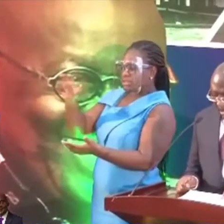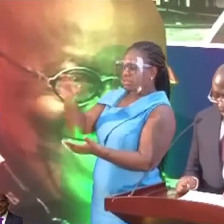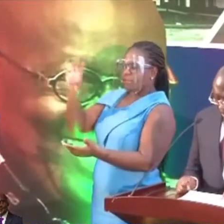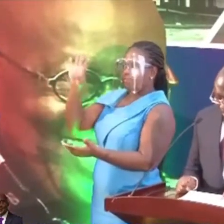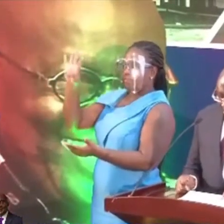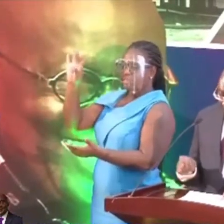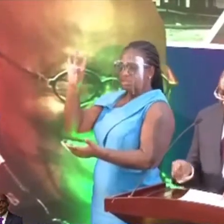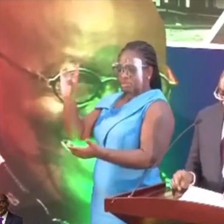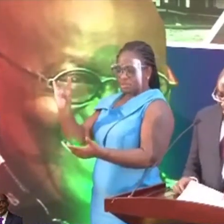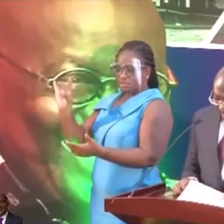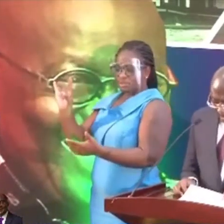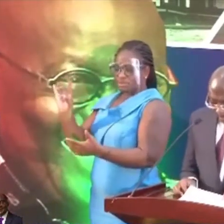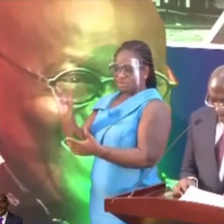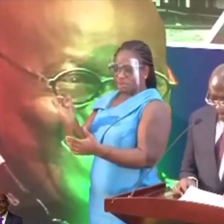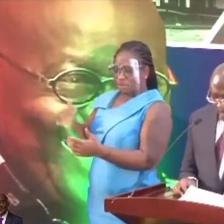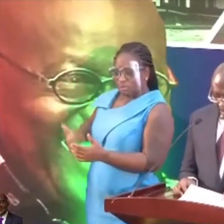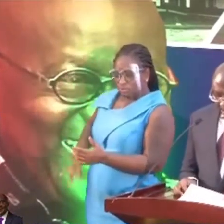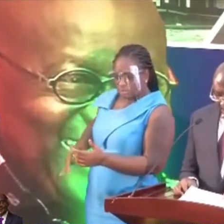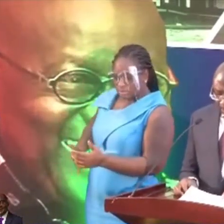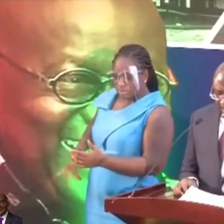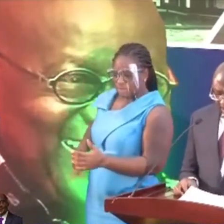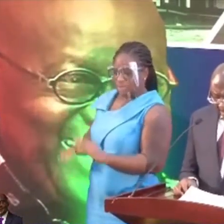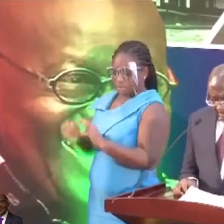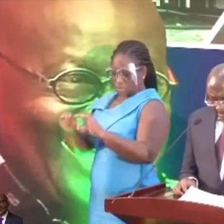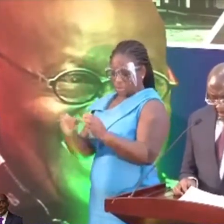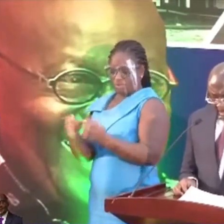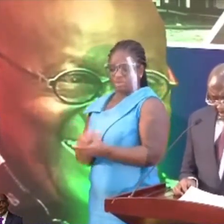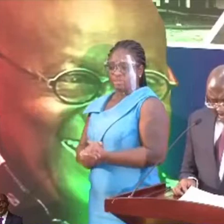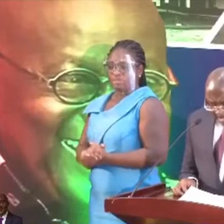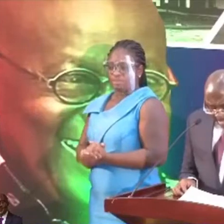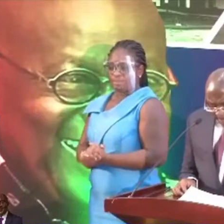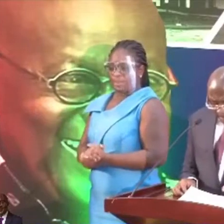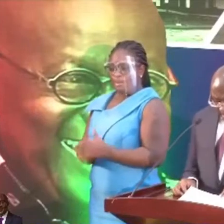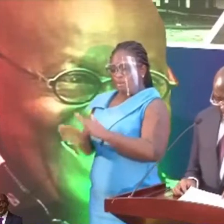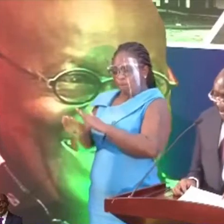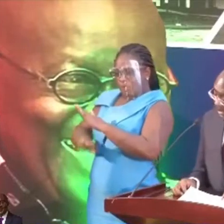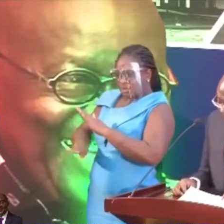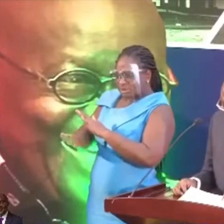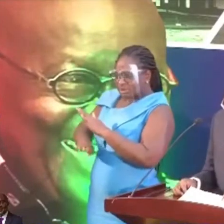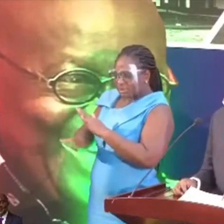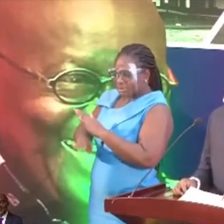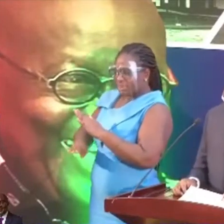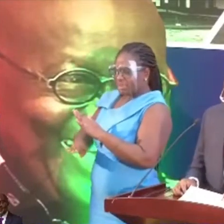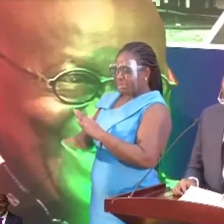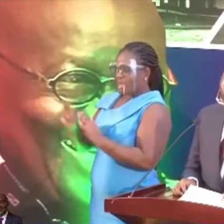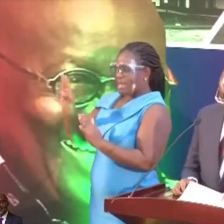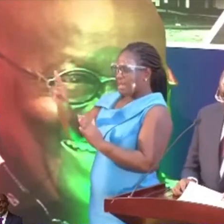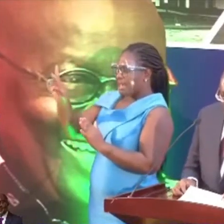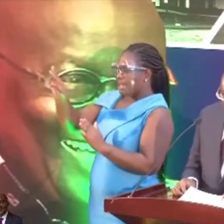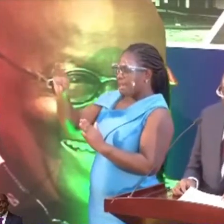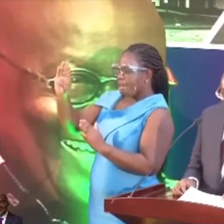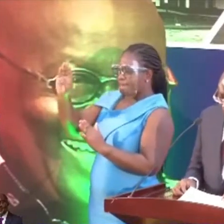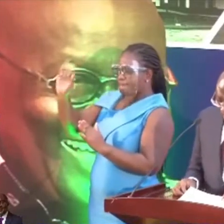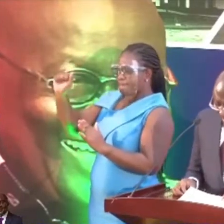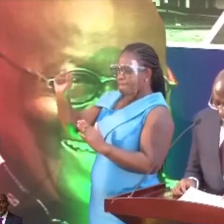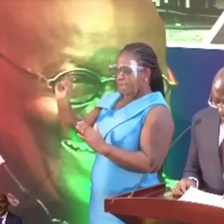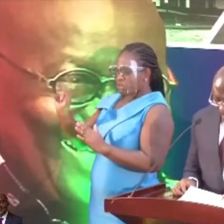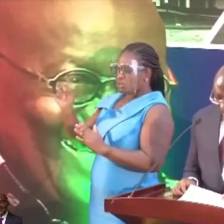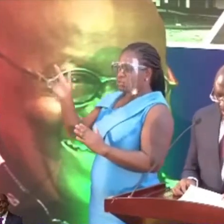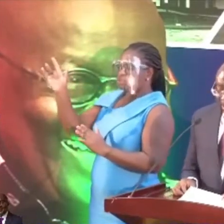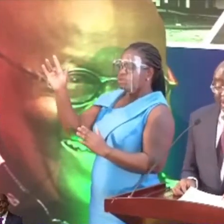40,348 toilets, serving 3,000 communities. And then under the Urban Sanitation Pilot Project,